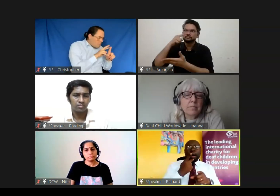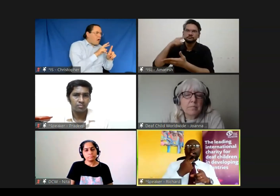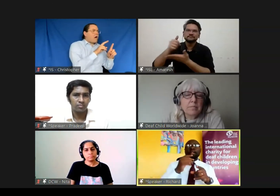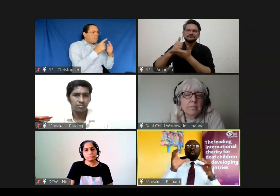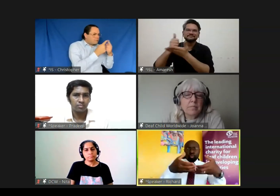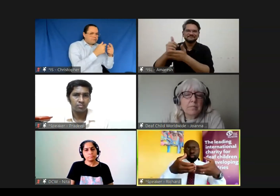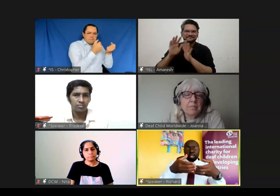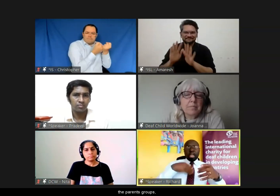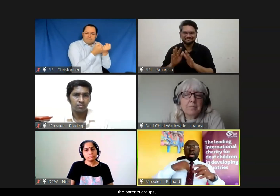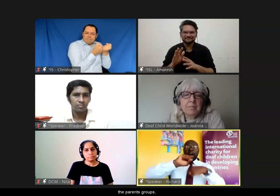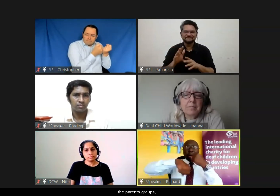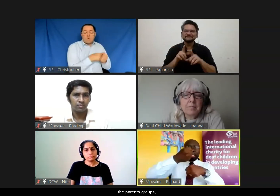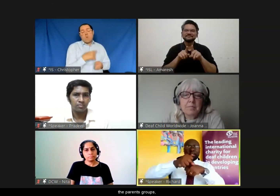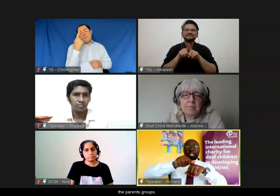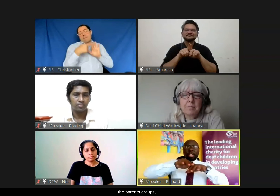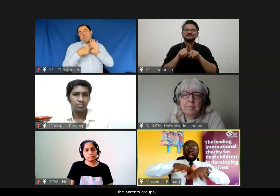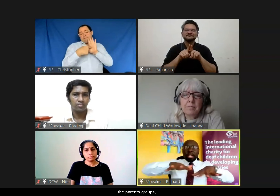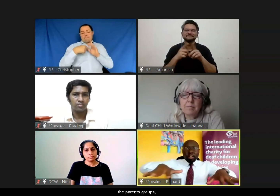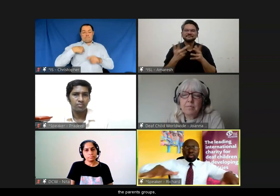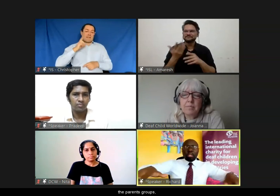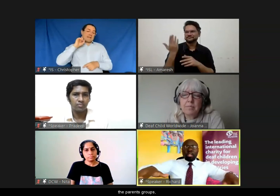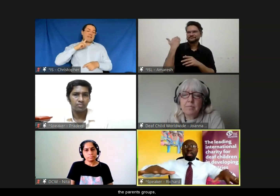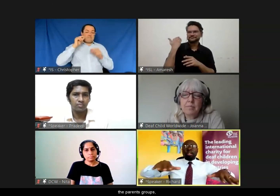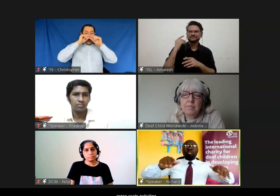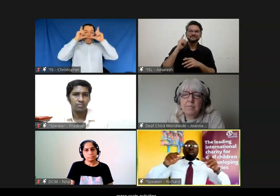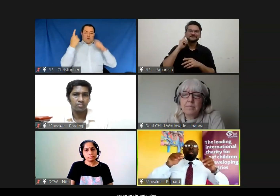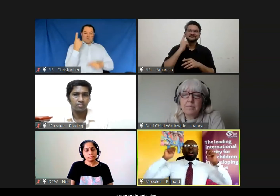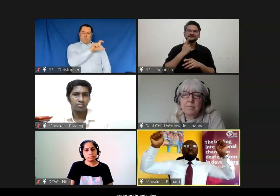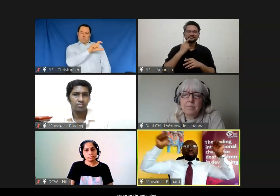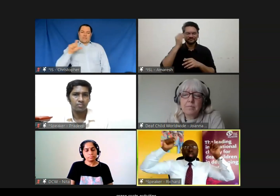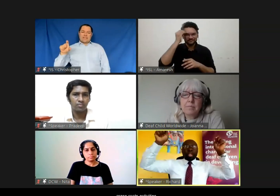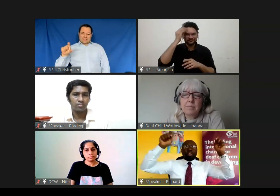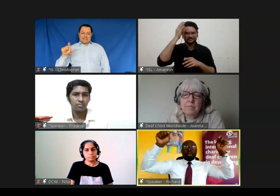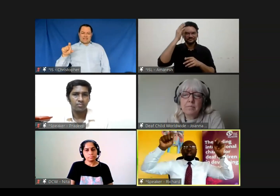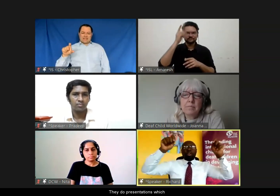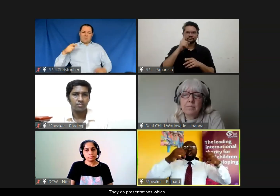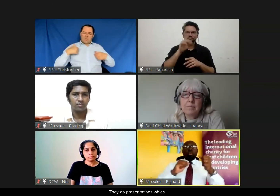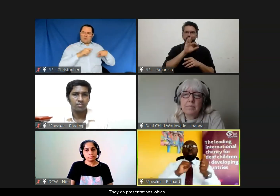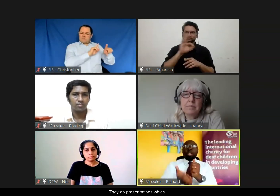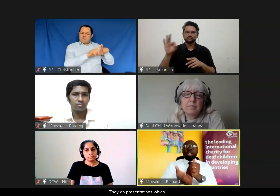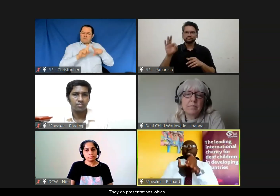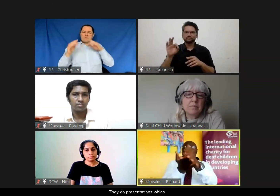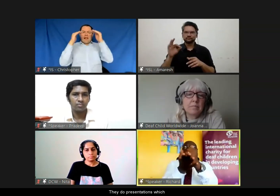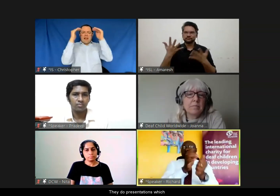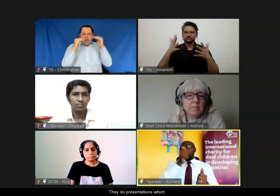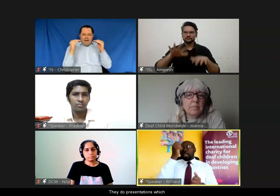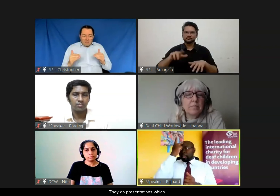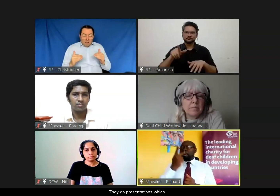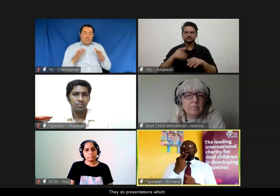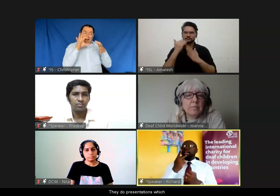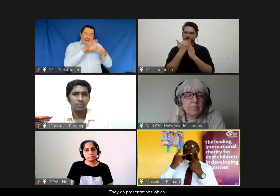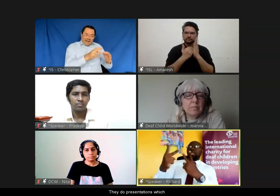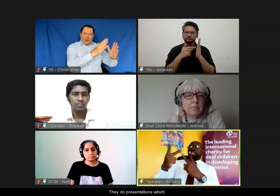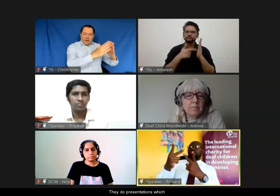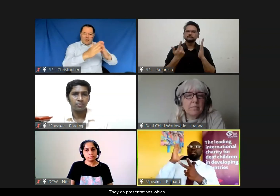Week, the parents groups, they have different activities, grassroots activities. They do processions, which